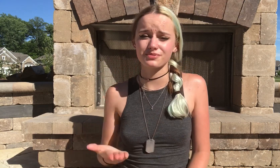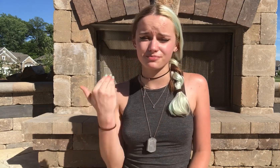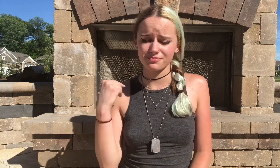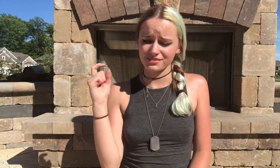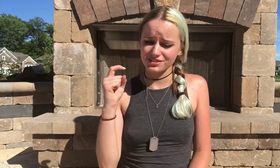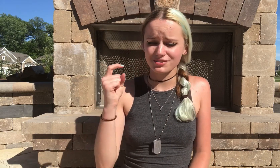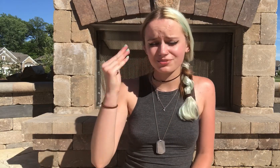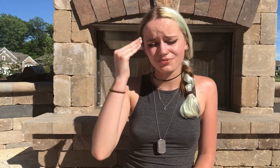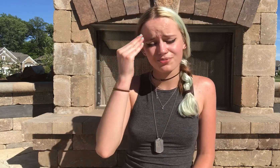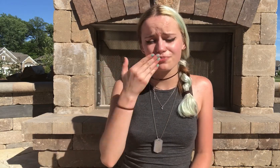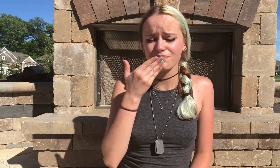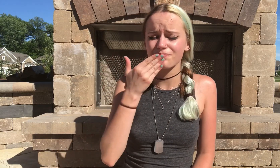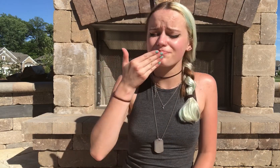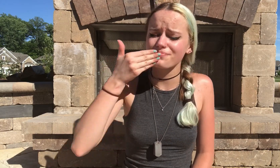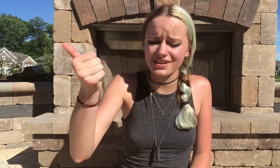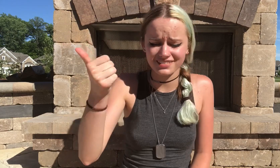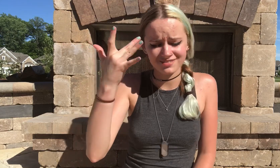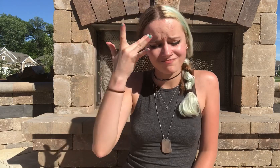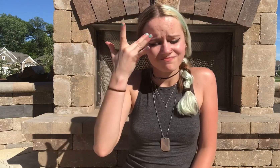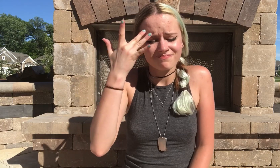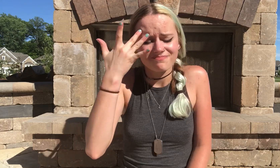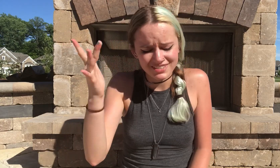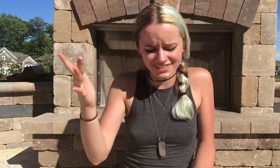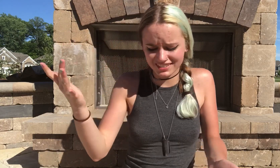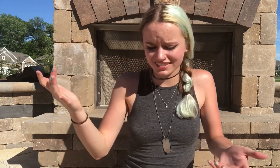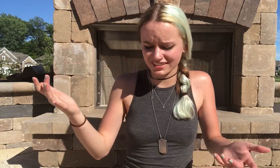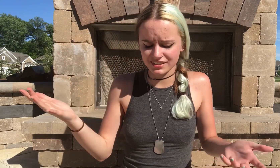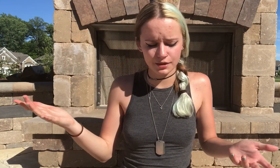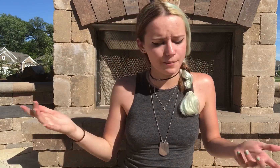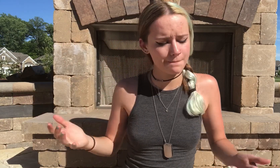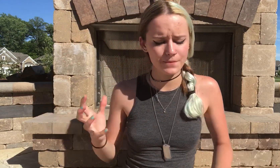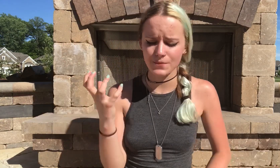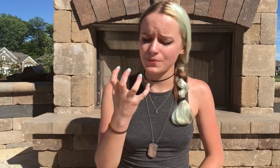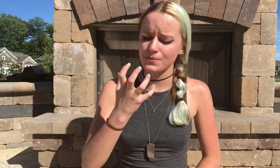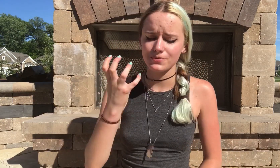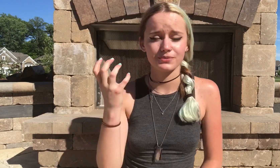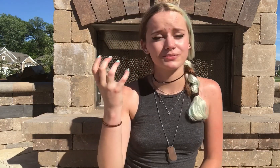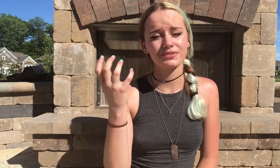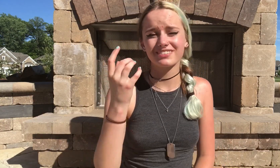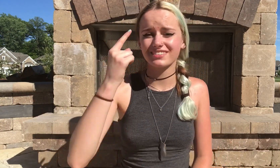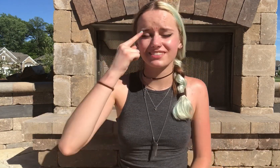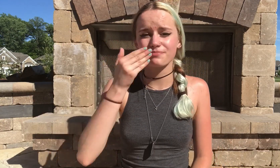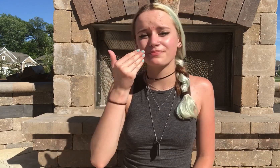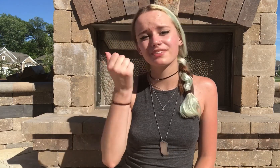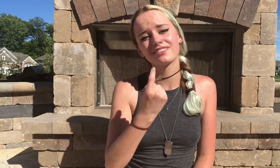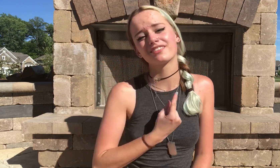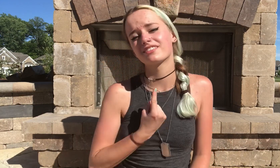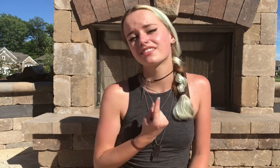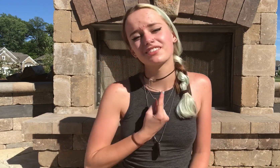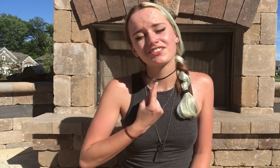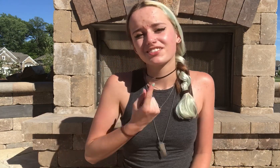Should've known better, thinkin' better on my own